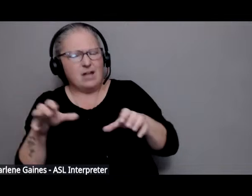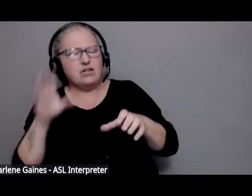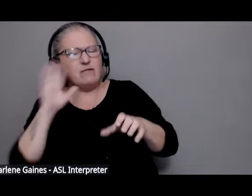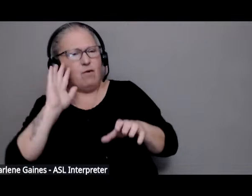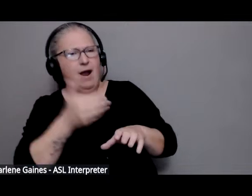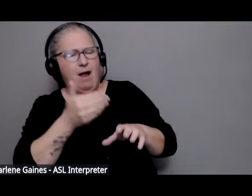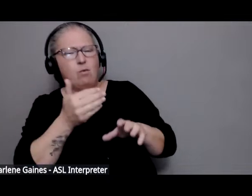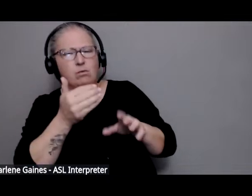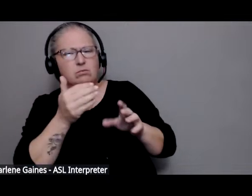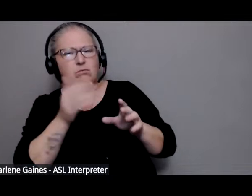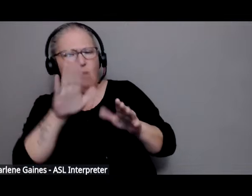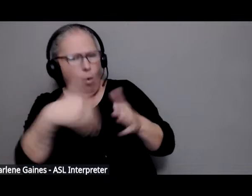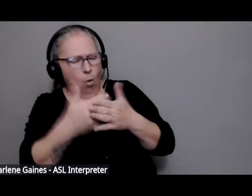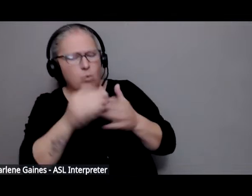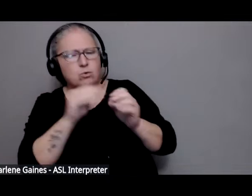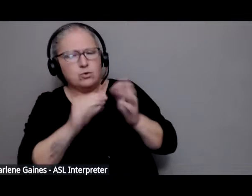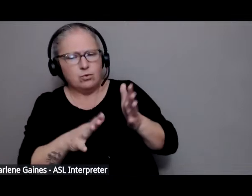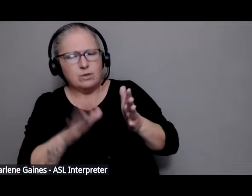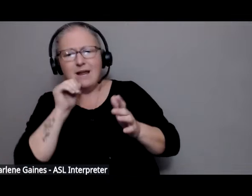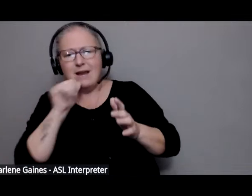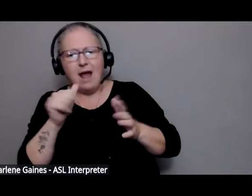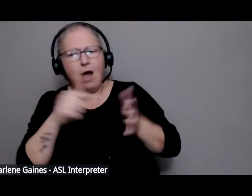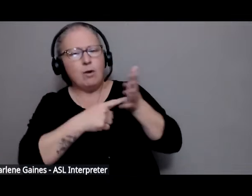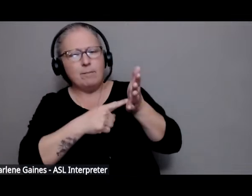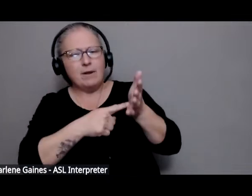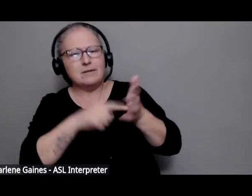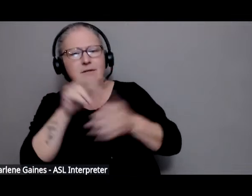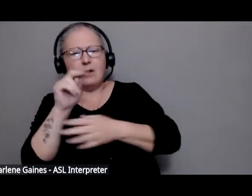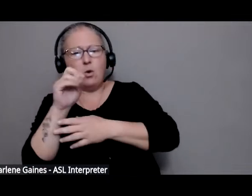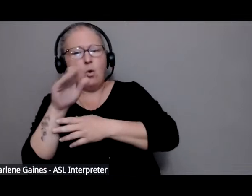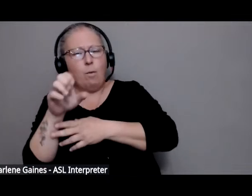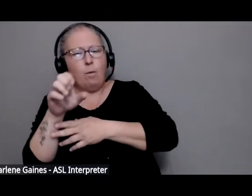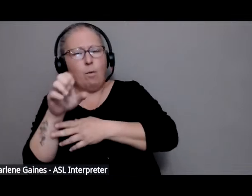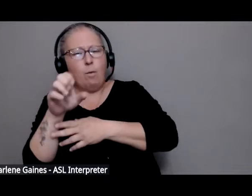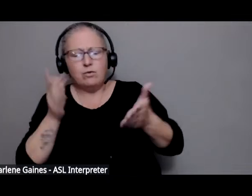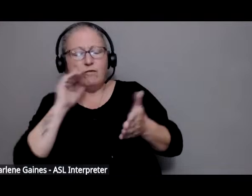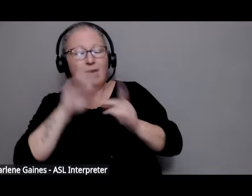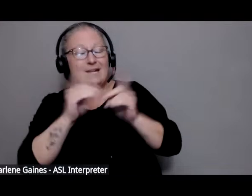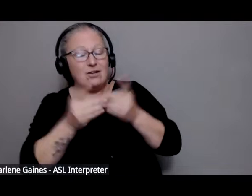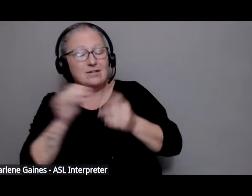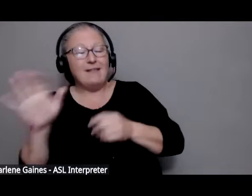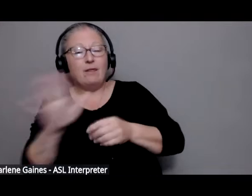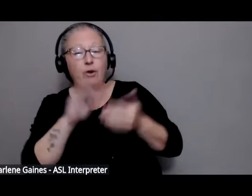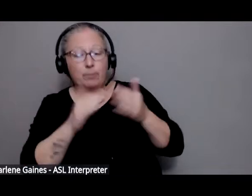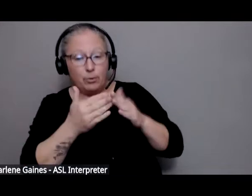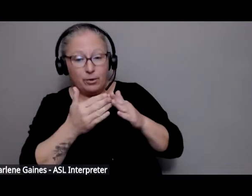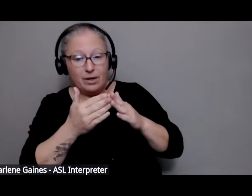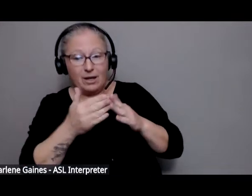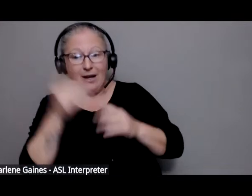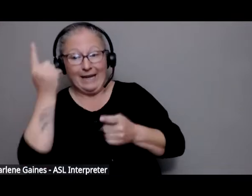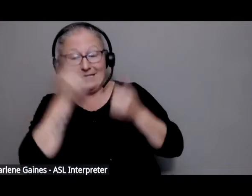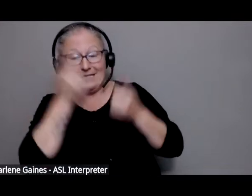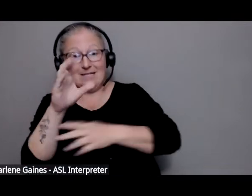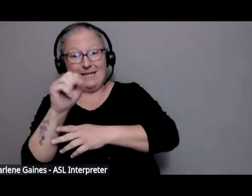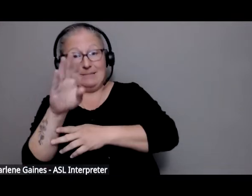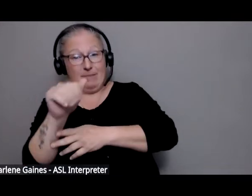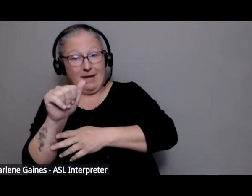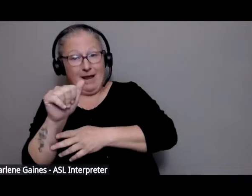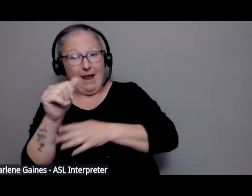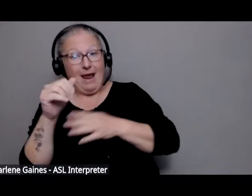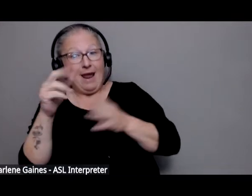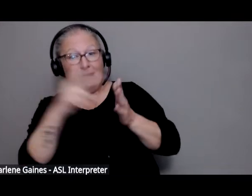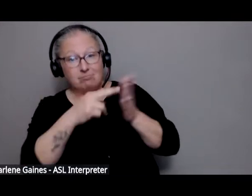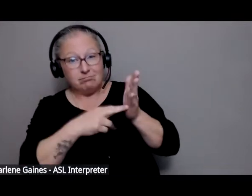good governance. These actions do not represent noble stewardship of the district and its community. Considering the CSBA guidelines